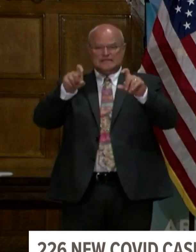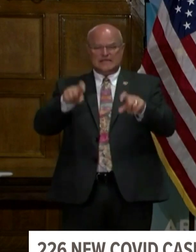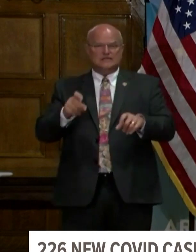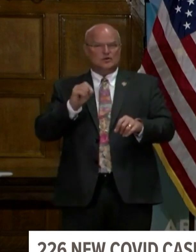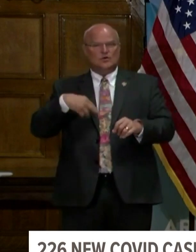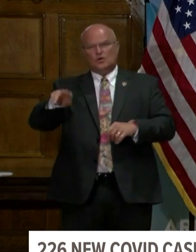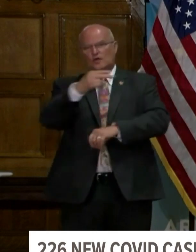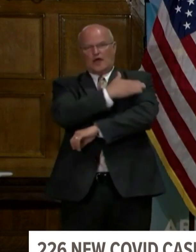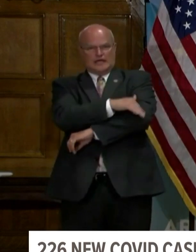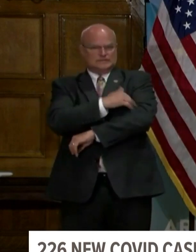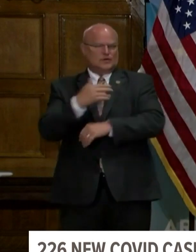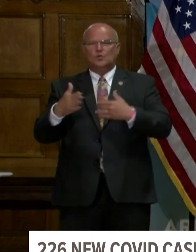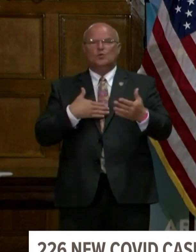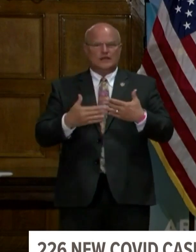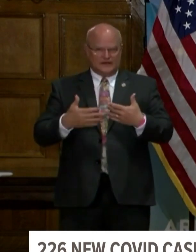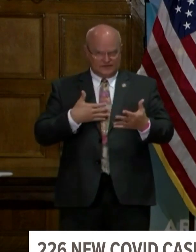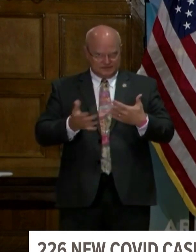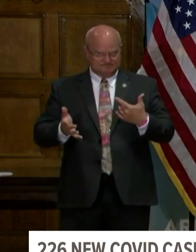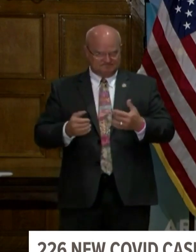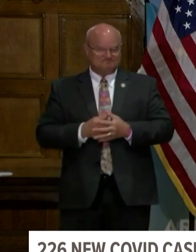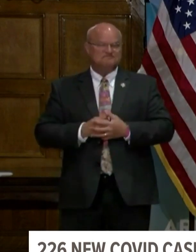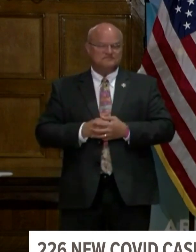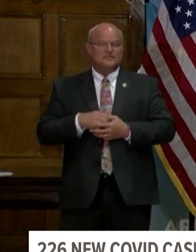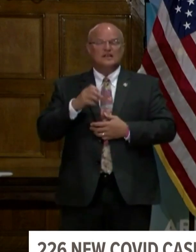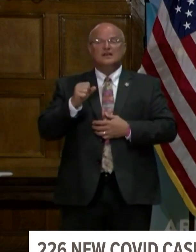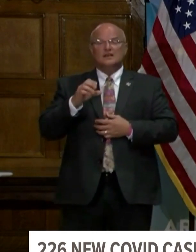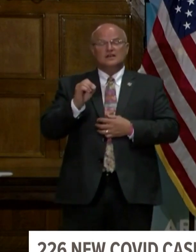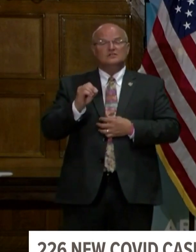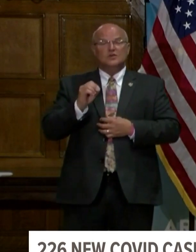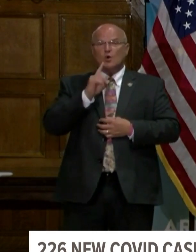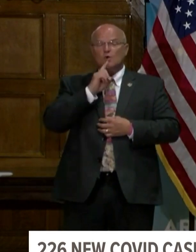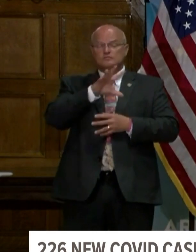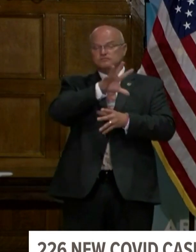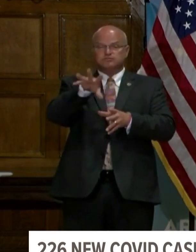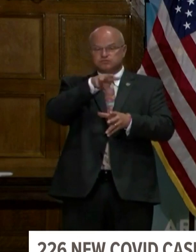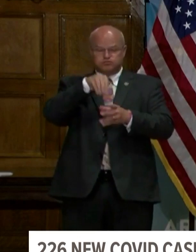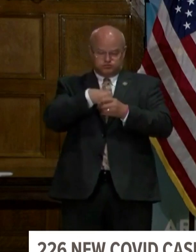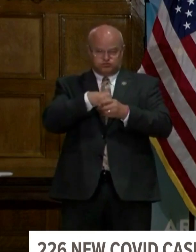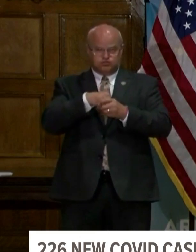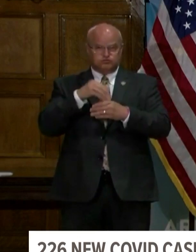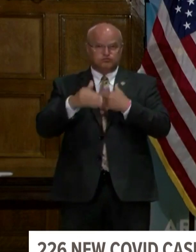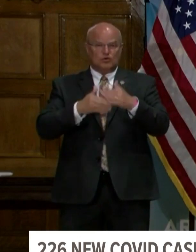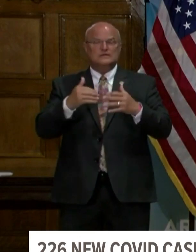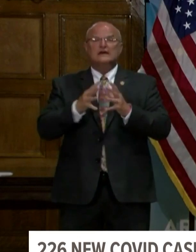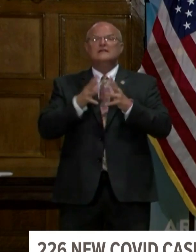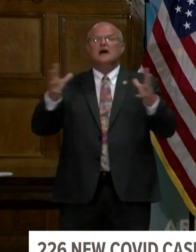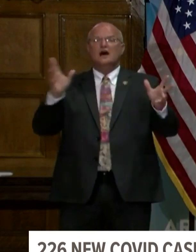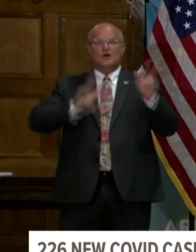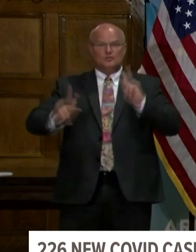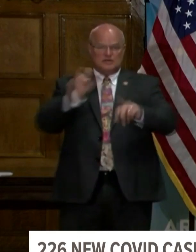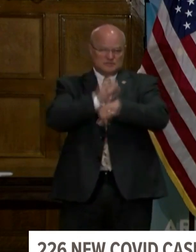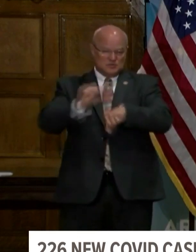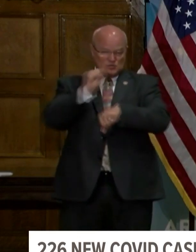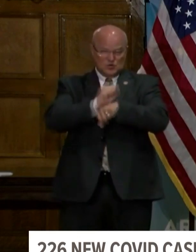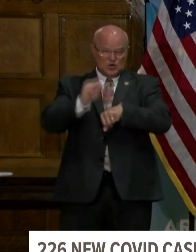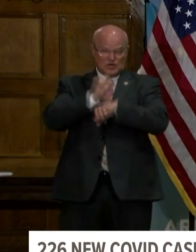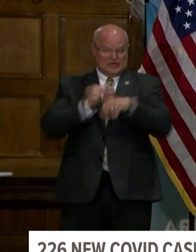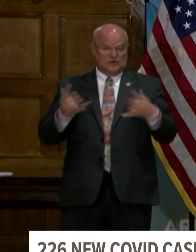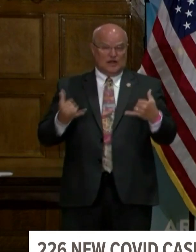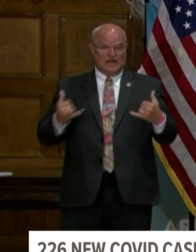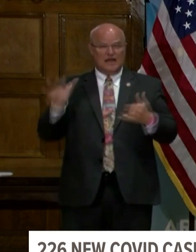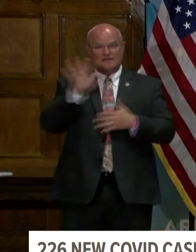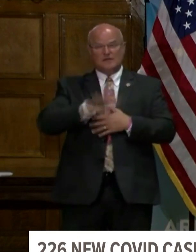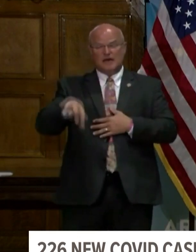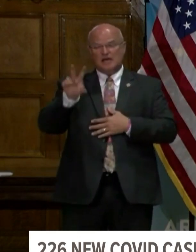tested or go to the hospital or so forth. So it's an involved process. We have a lot of people working on this. Right now